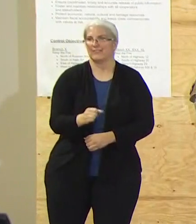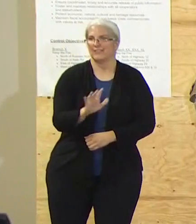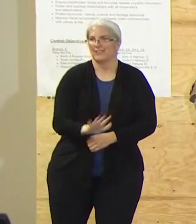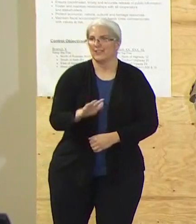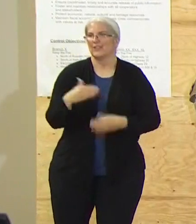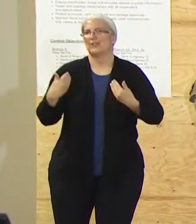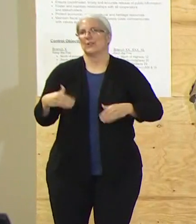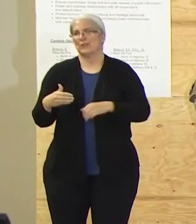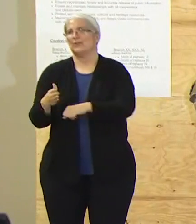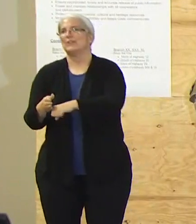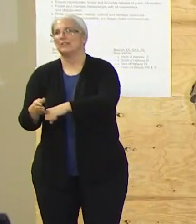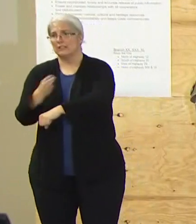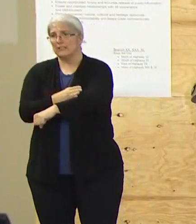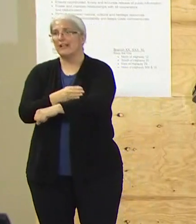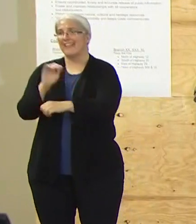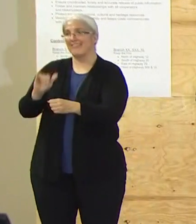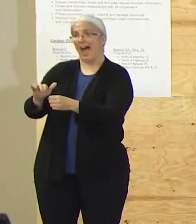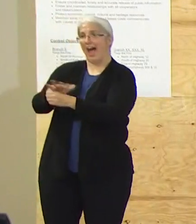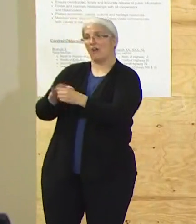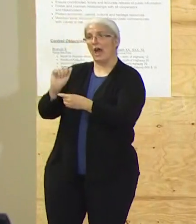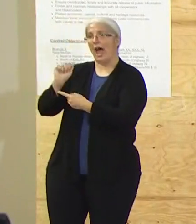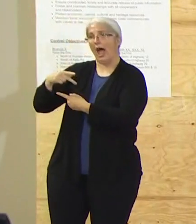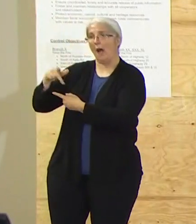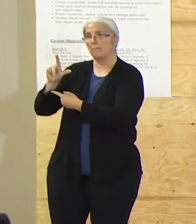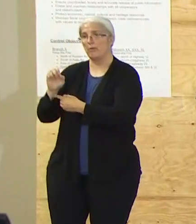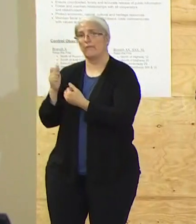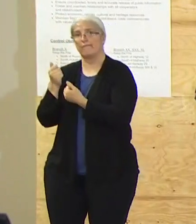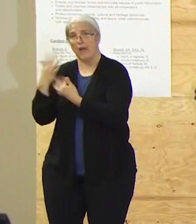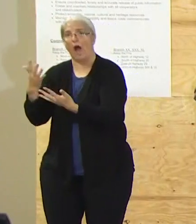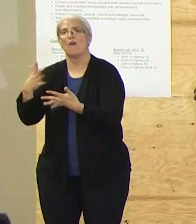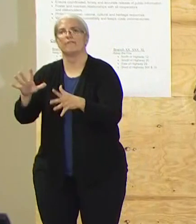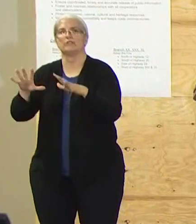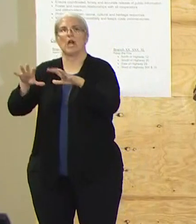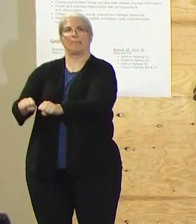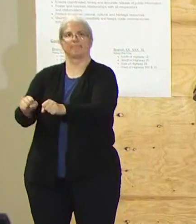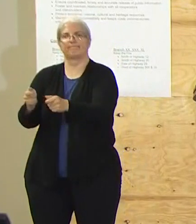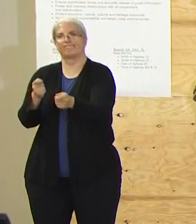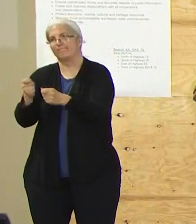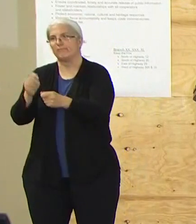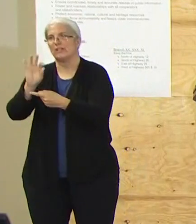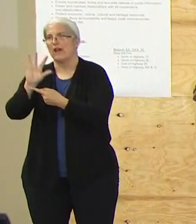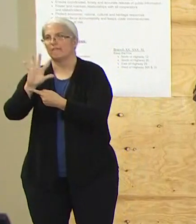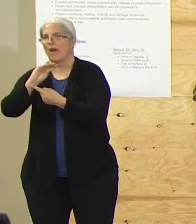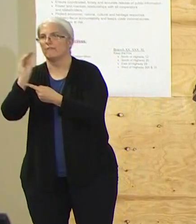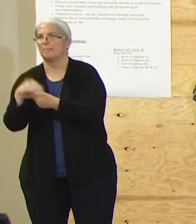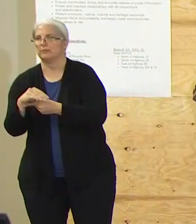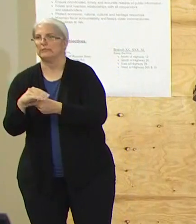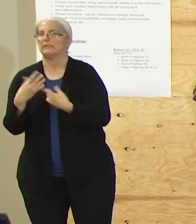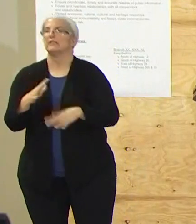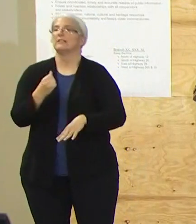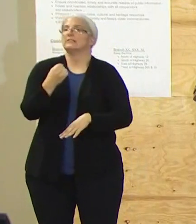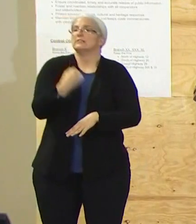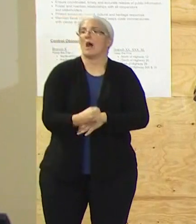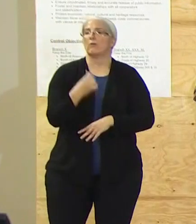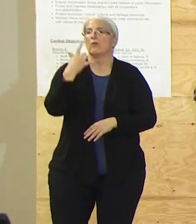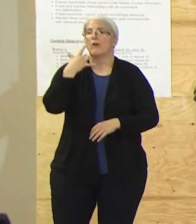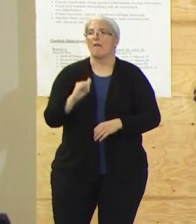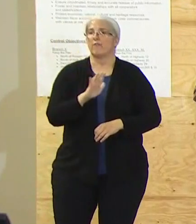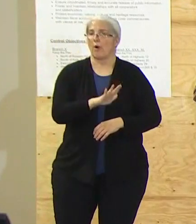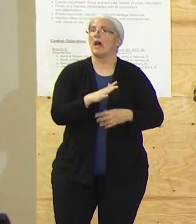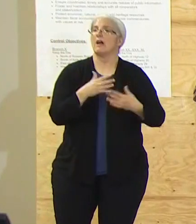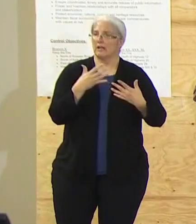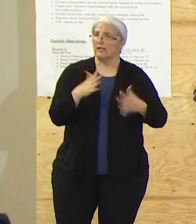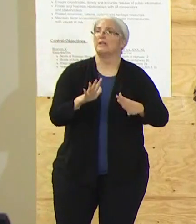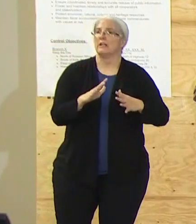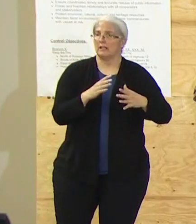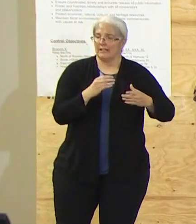Fire, 95% contained. As a consequence, we've been able to pull resources from Southern California here to the north. We've made progress on